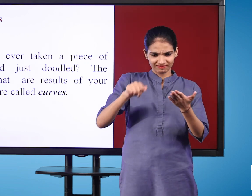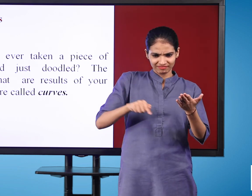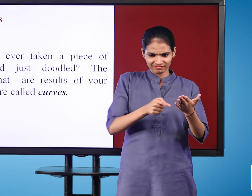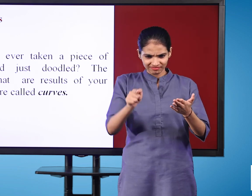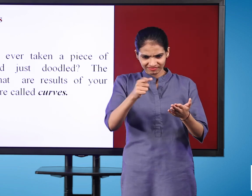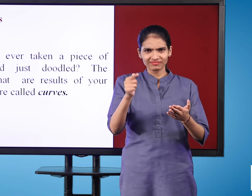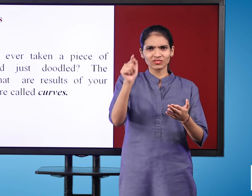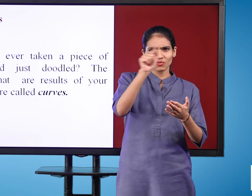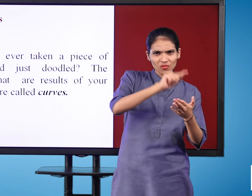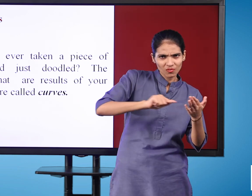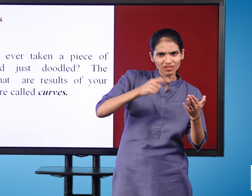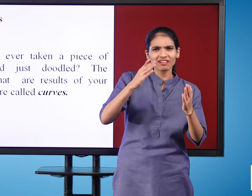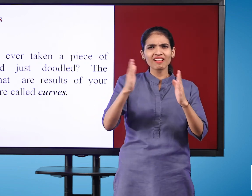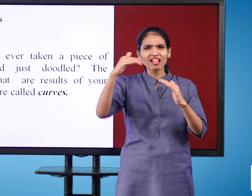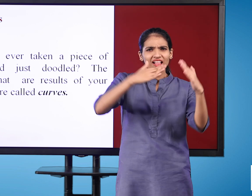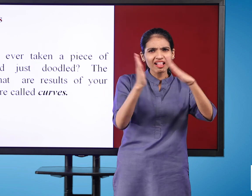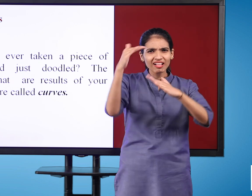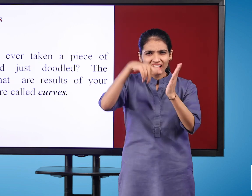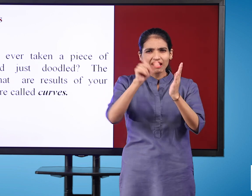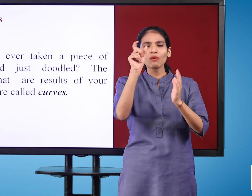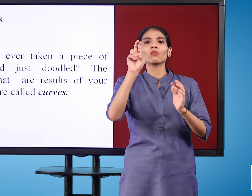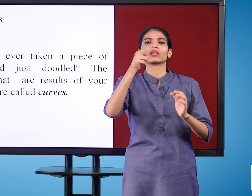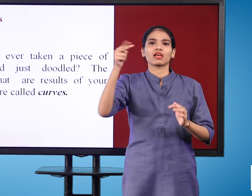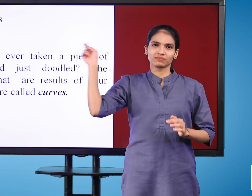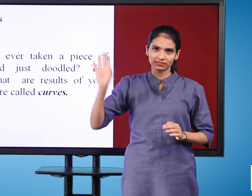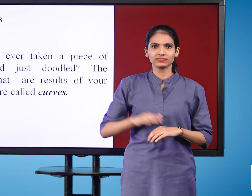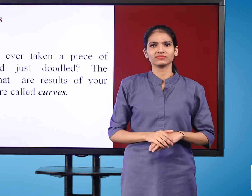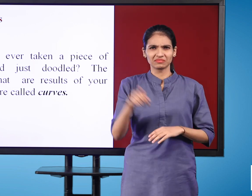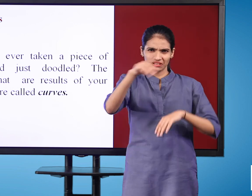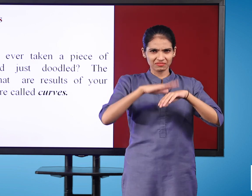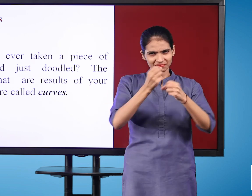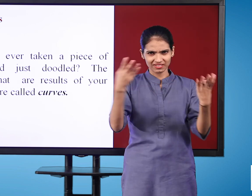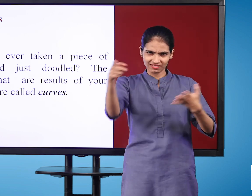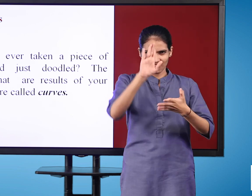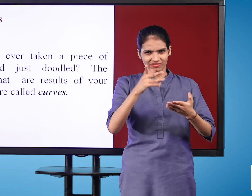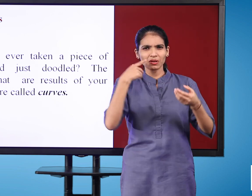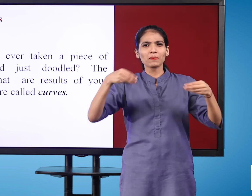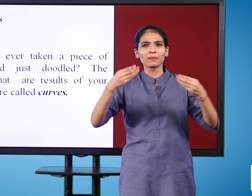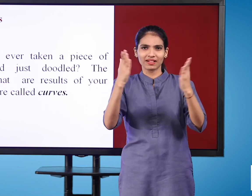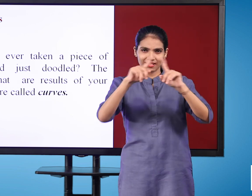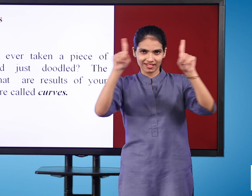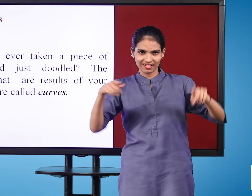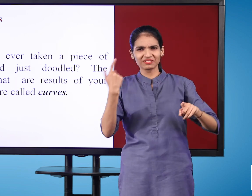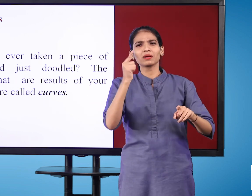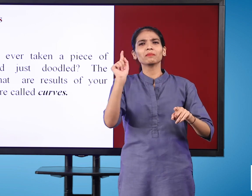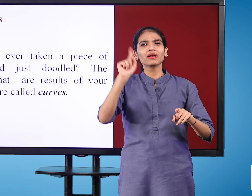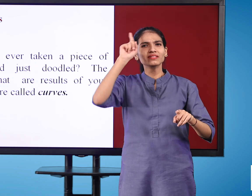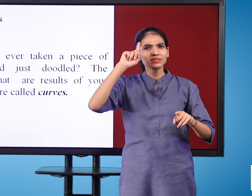Curves. Have you ever taken a piece of paper and just doodled?